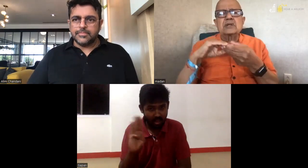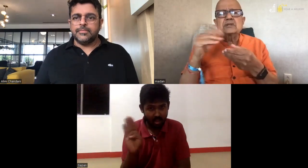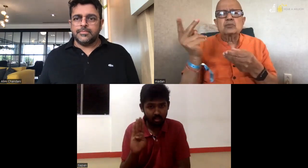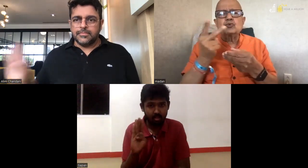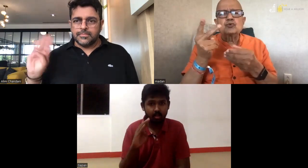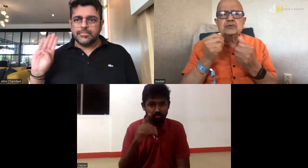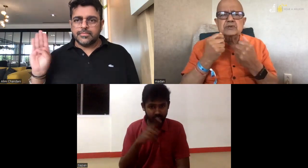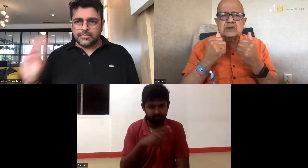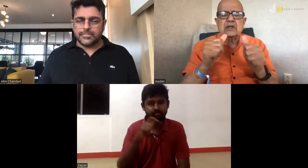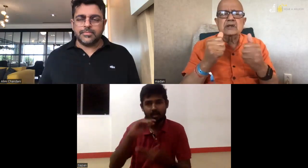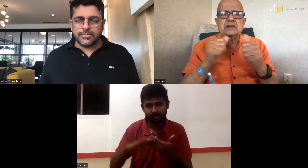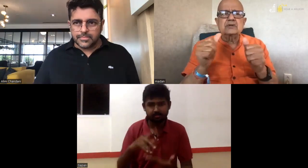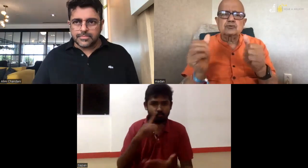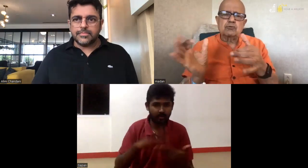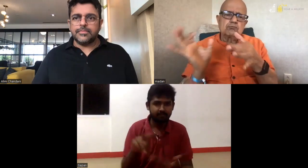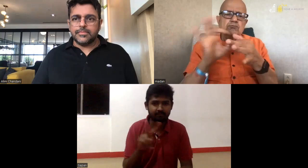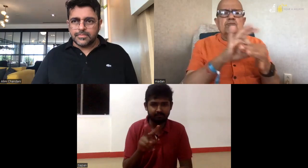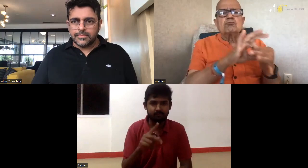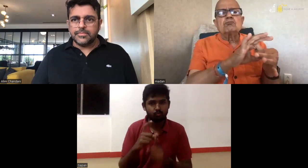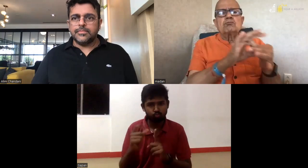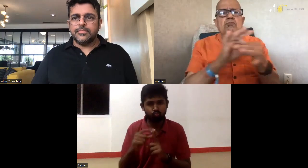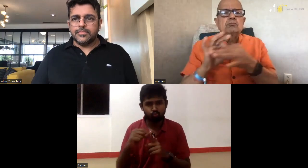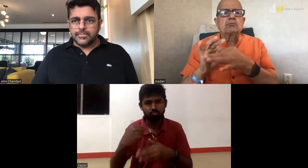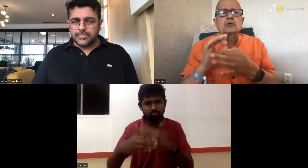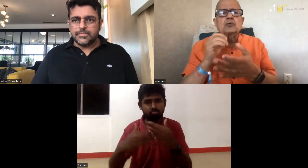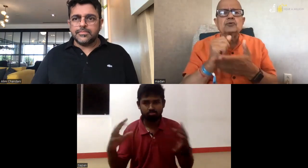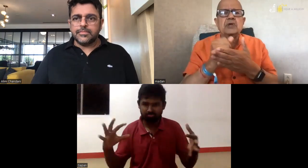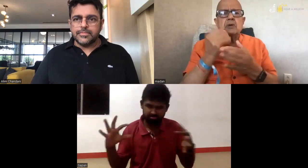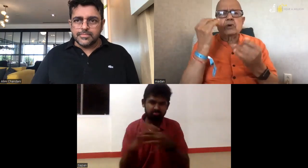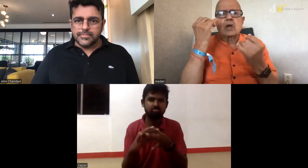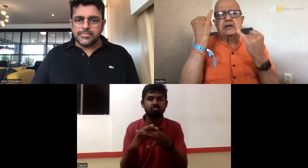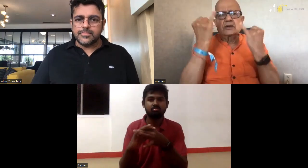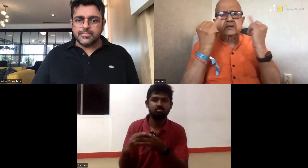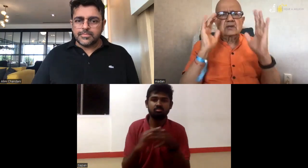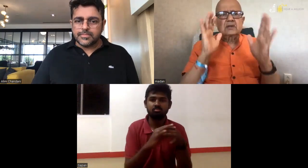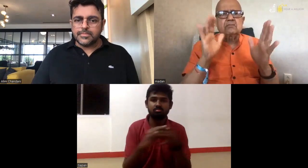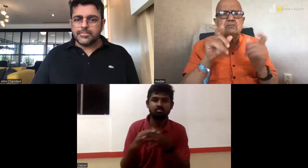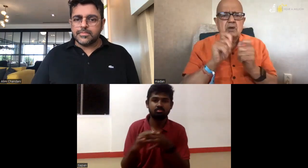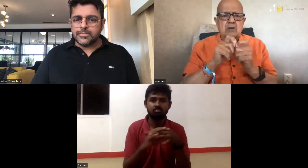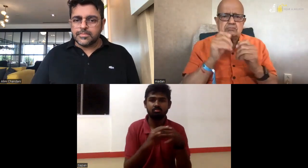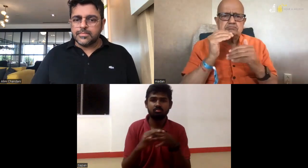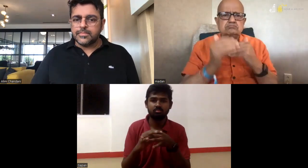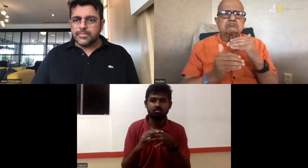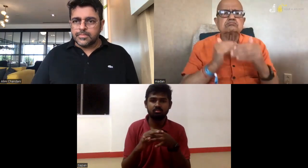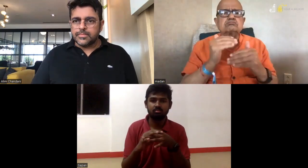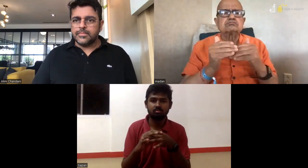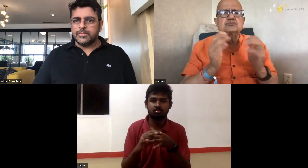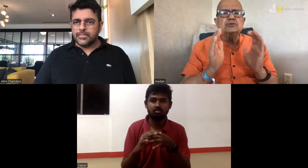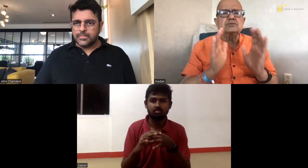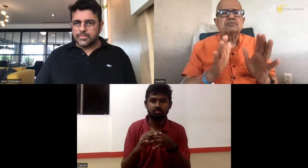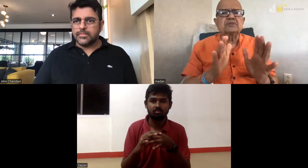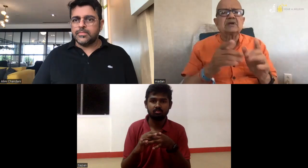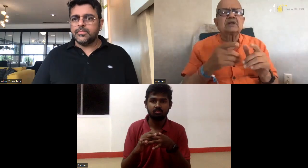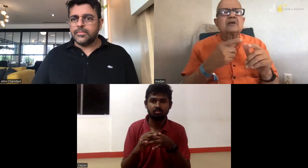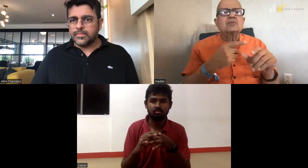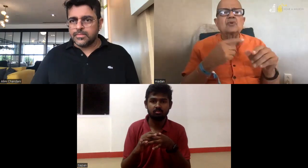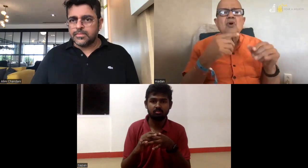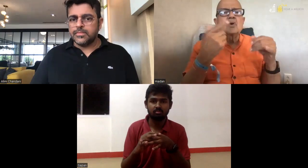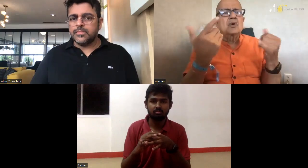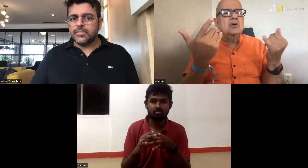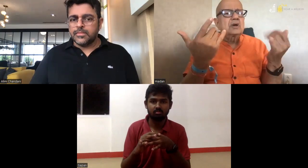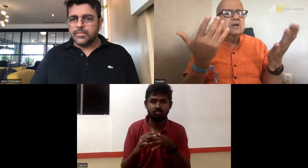So the new school, setting up the new school, the principal, the teacher, and all the people, the